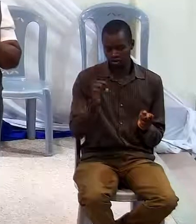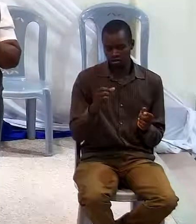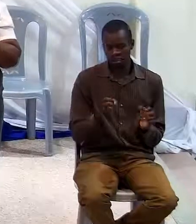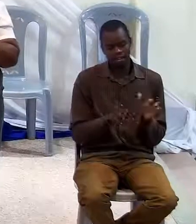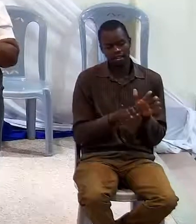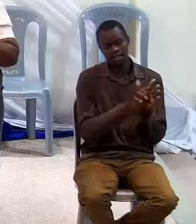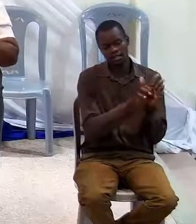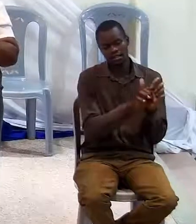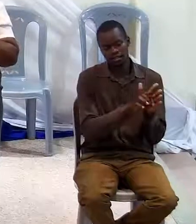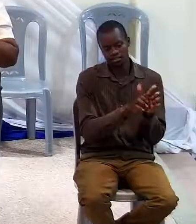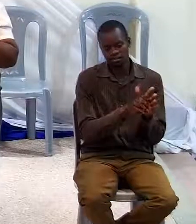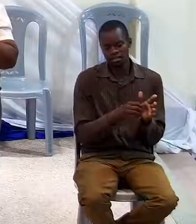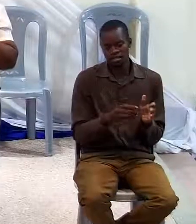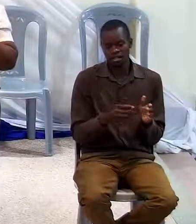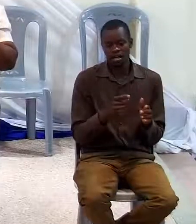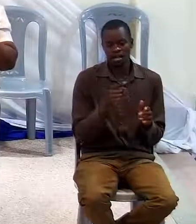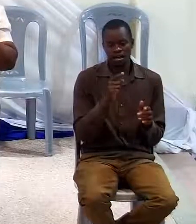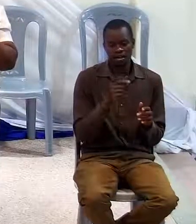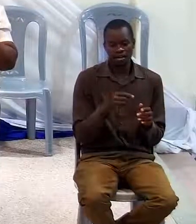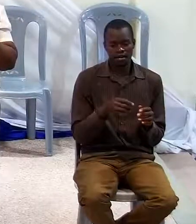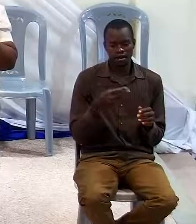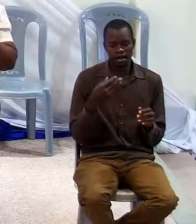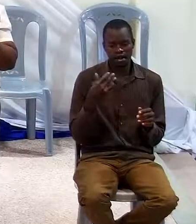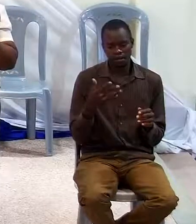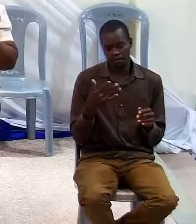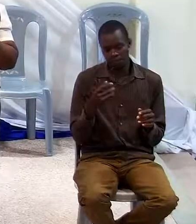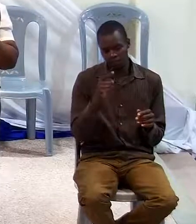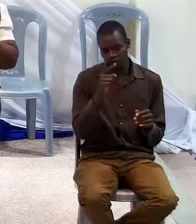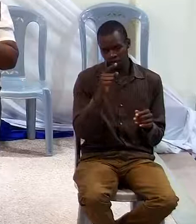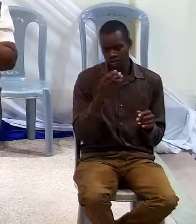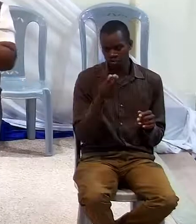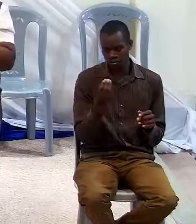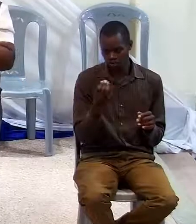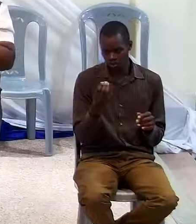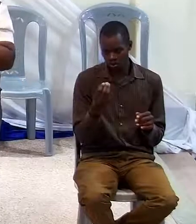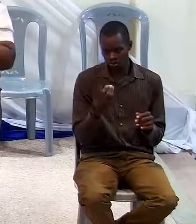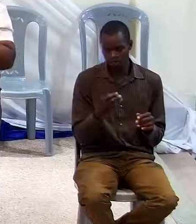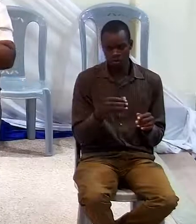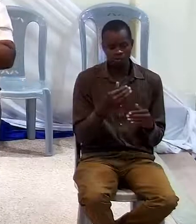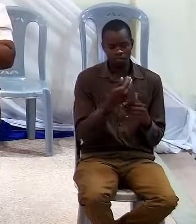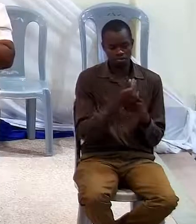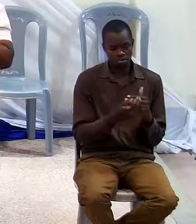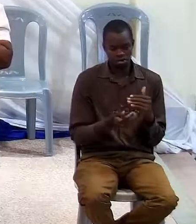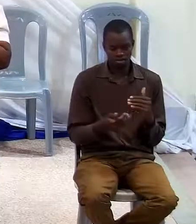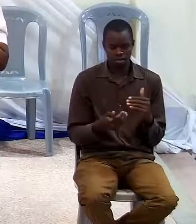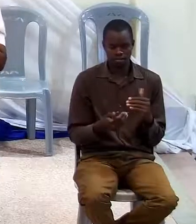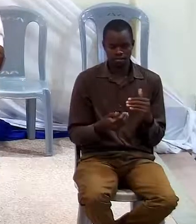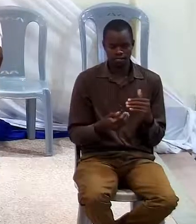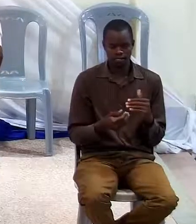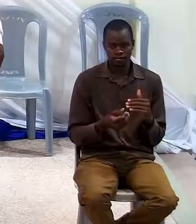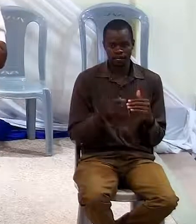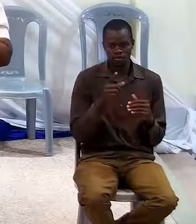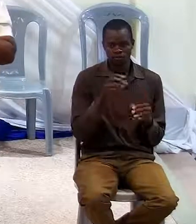bread. One slice of bread. Will you agree with me if I told you that